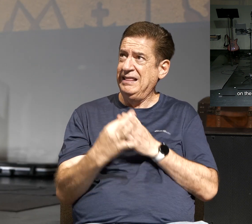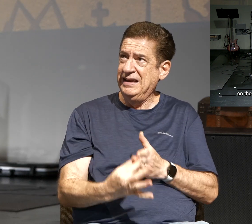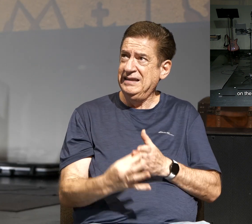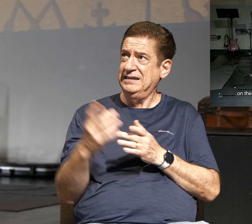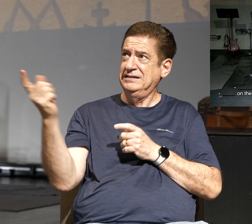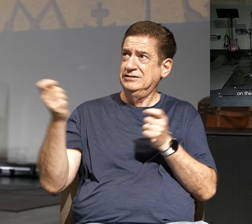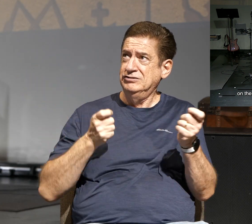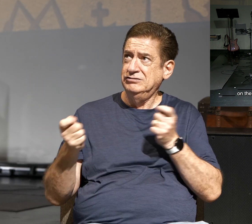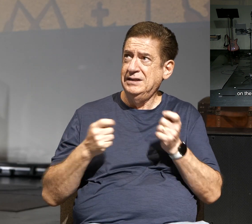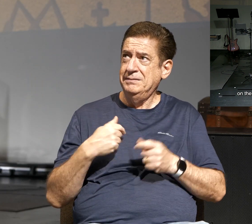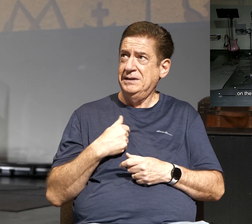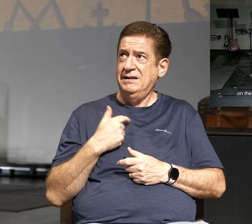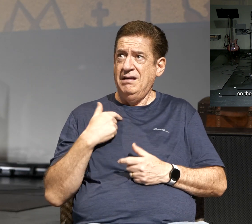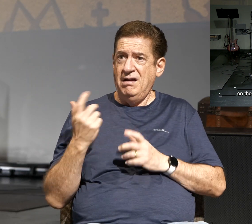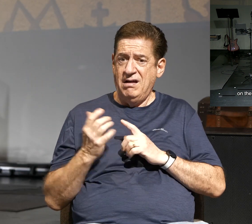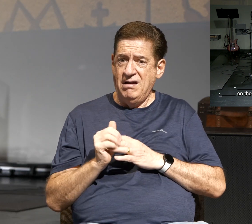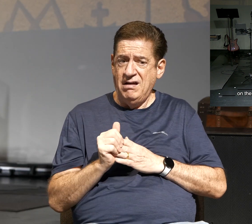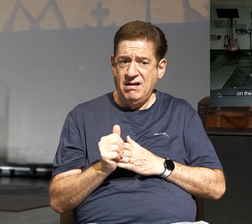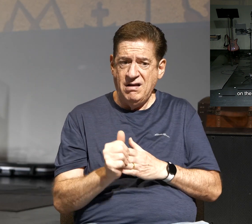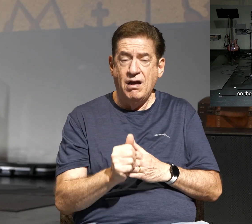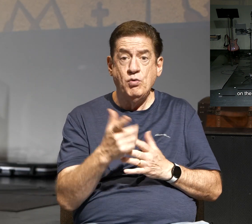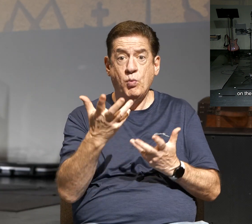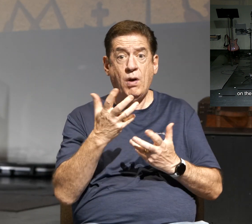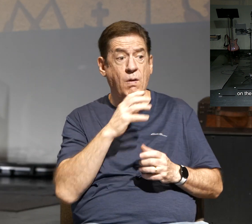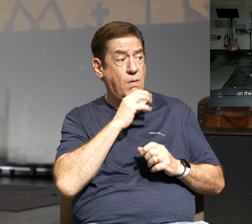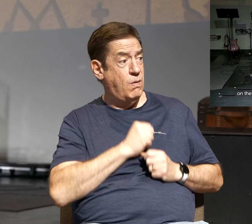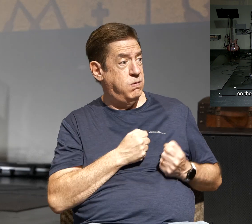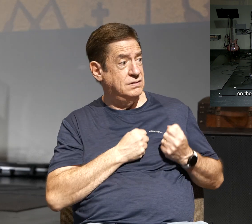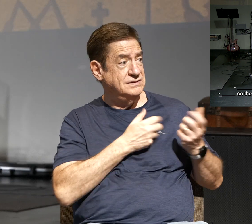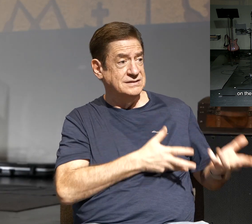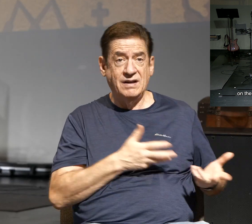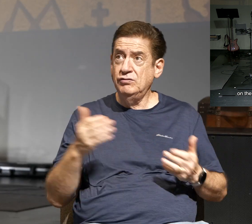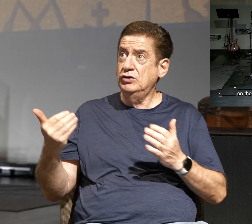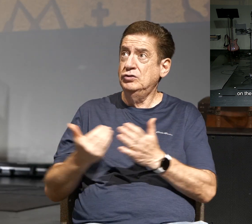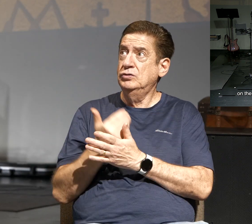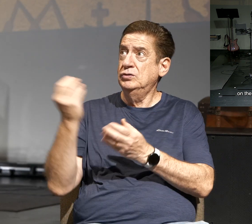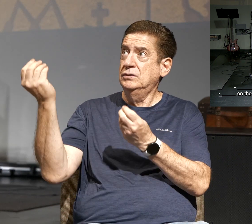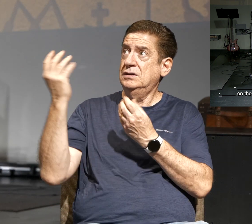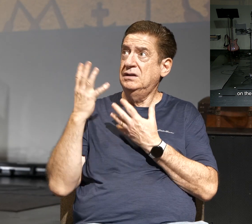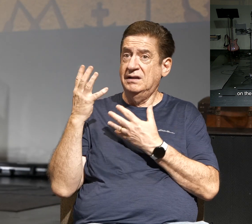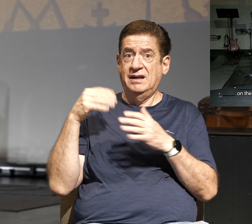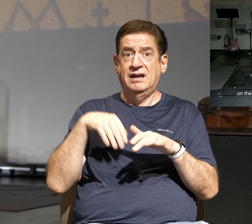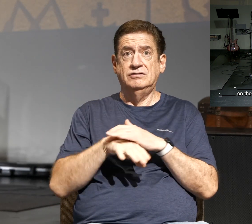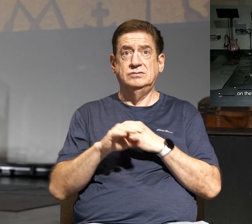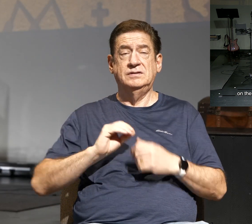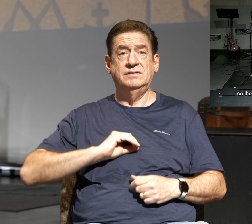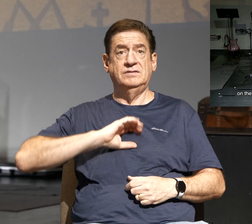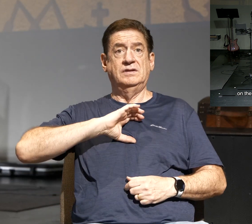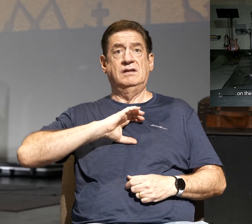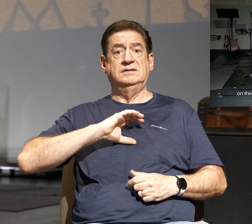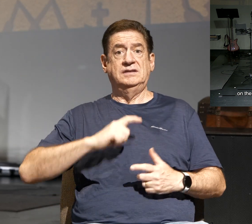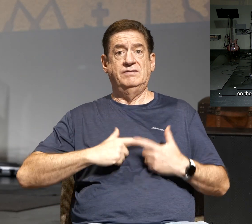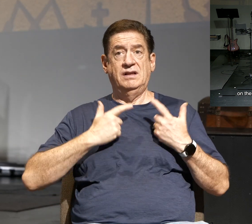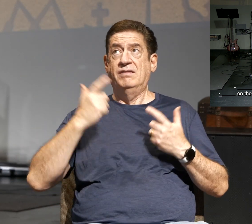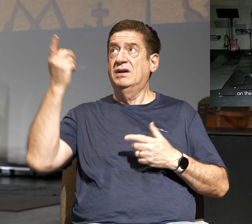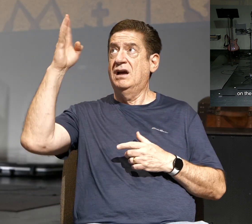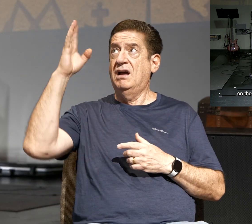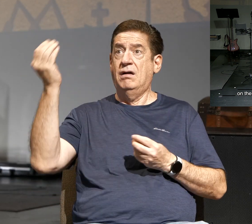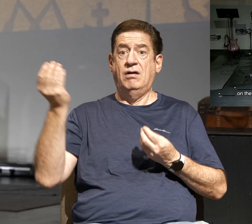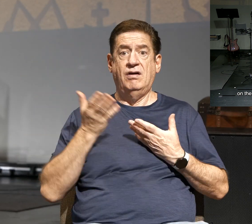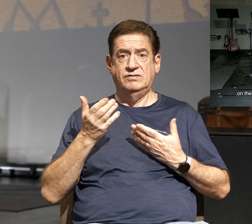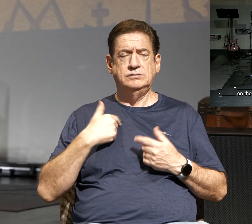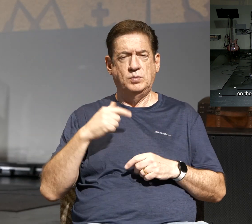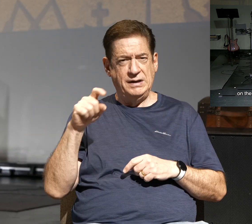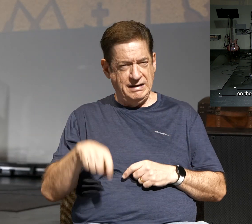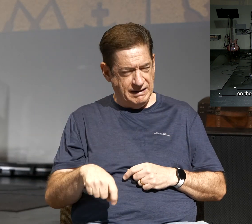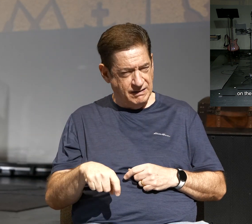is what he's starting off with. If you want to put off the old self, put on the new self, entering into the fullness of life that Christ offers us, we've got